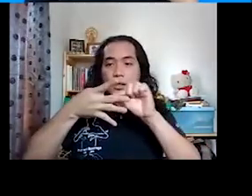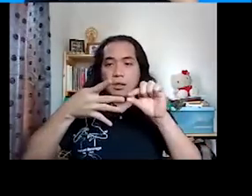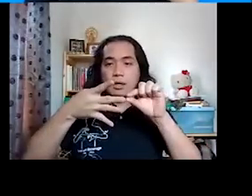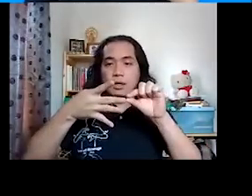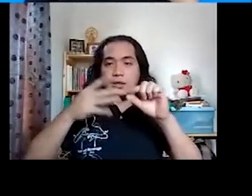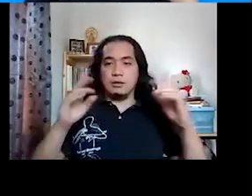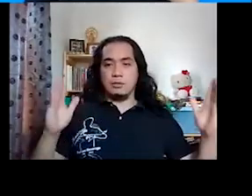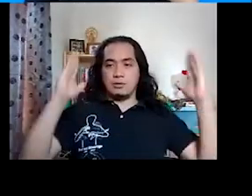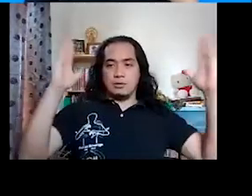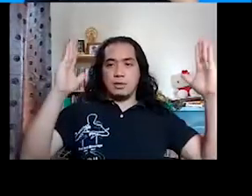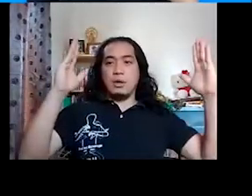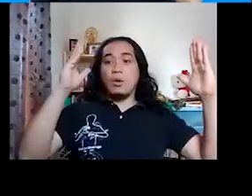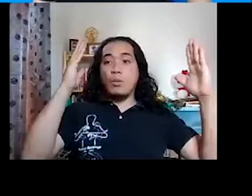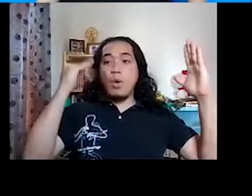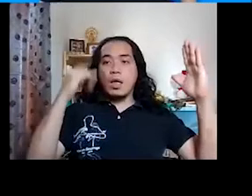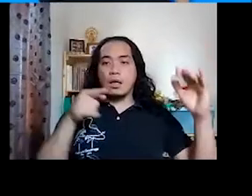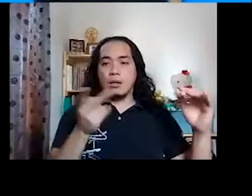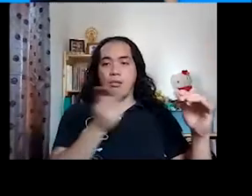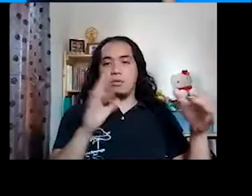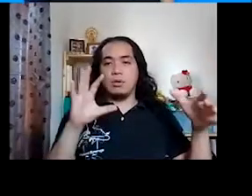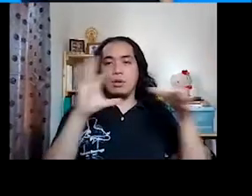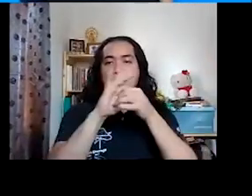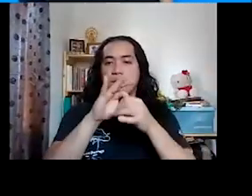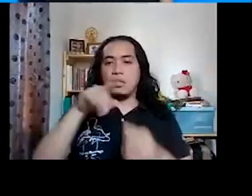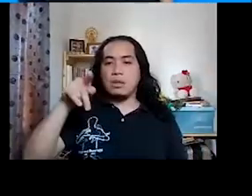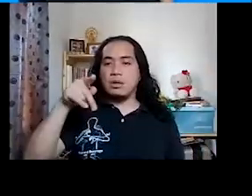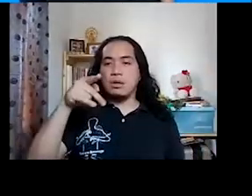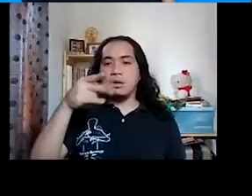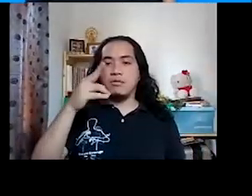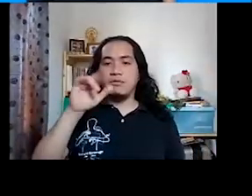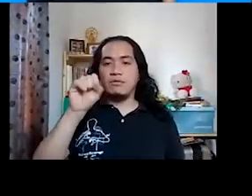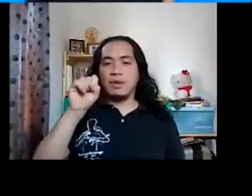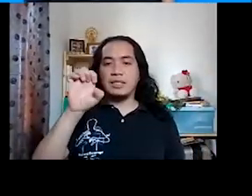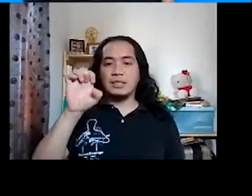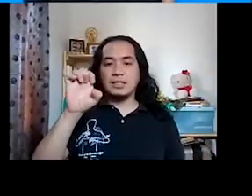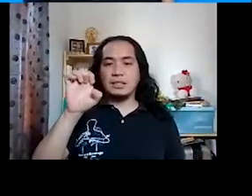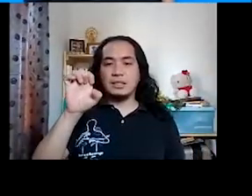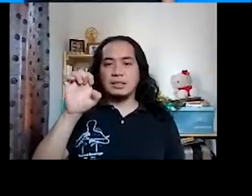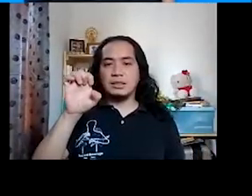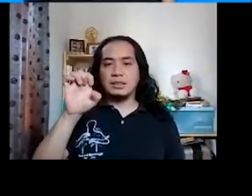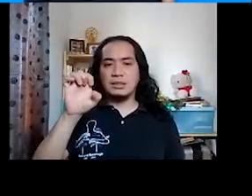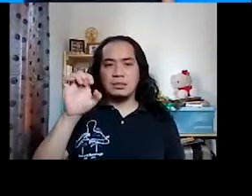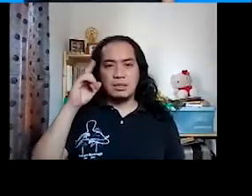So Wednesday, second week are together because